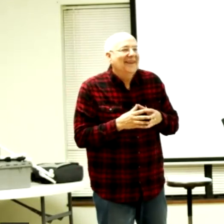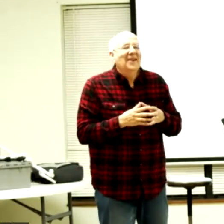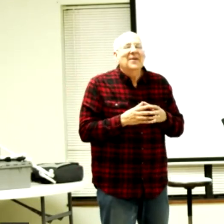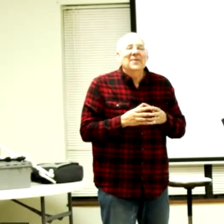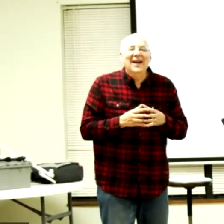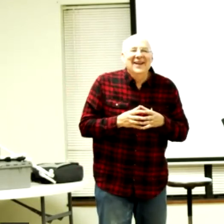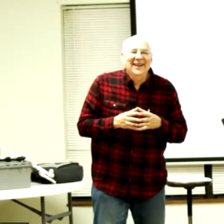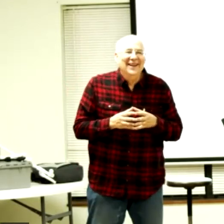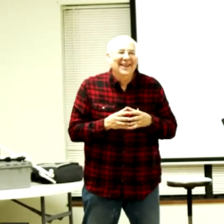my-